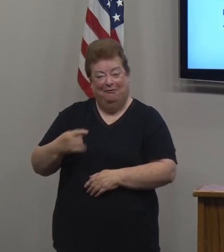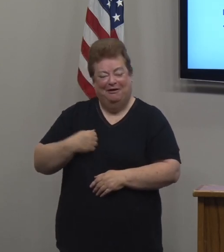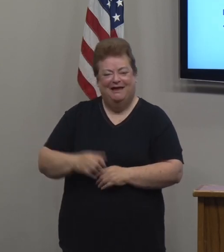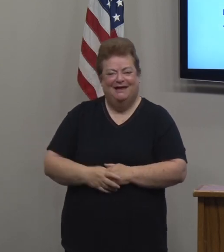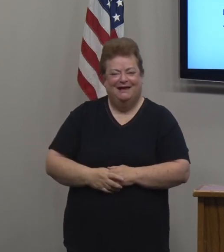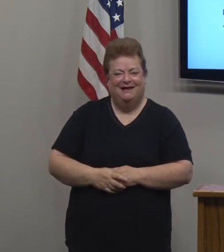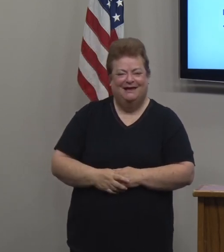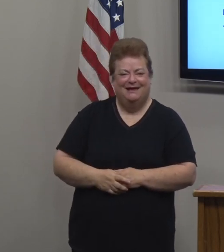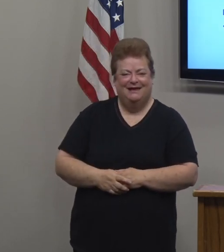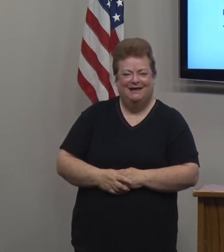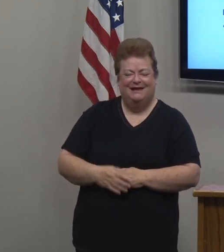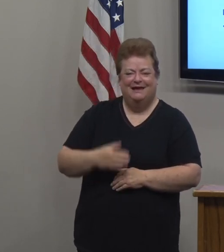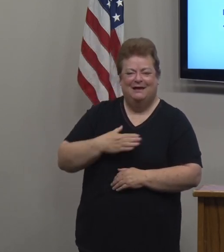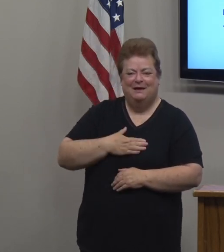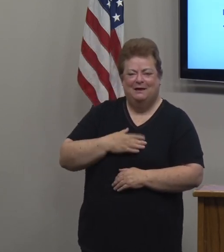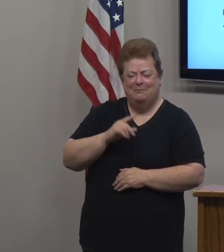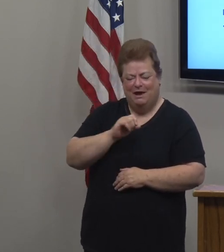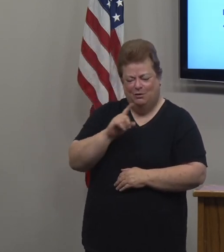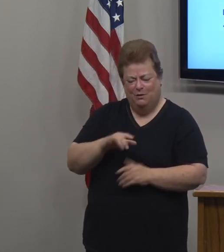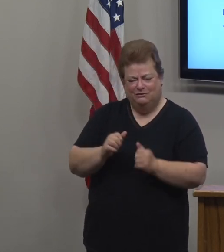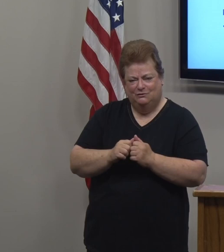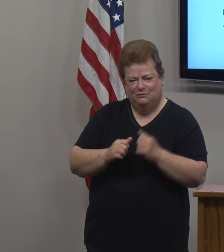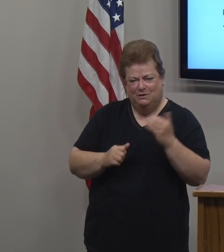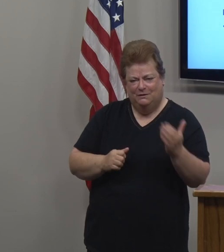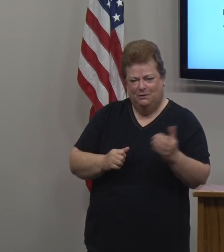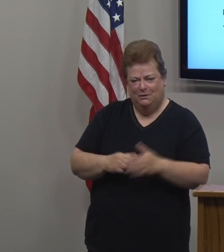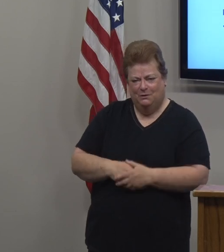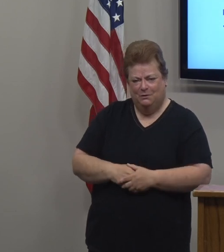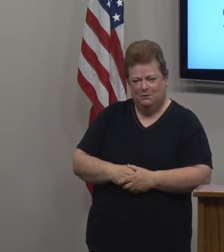start with my question for you.